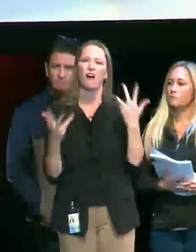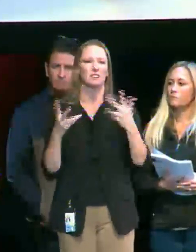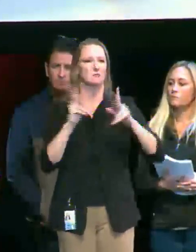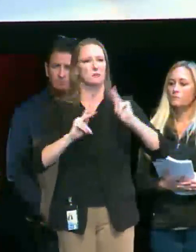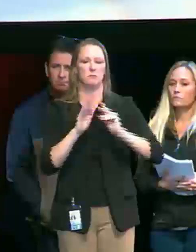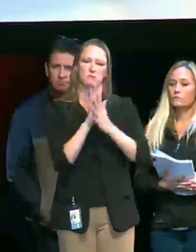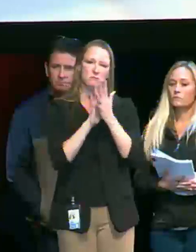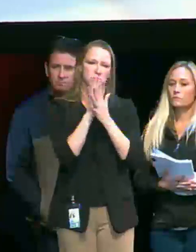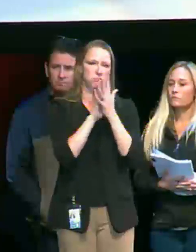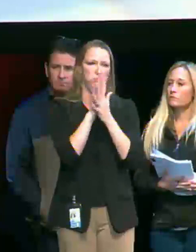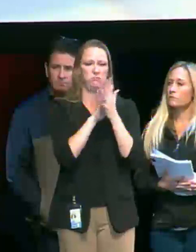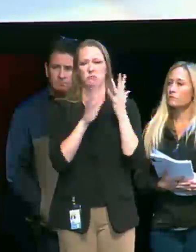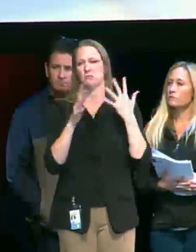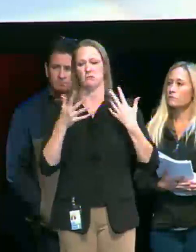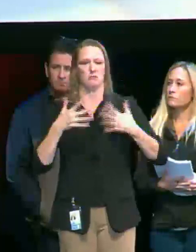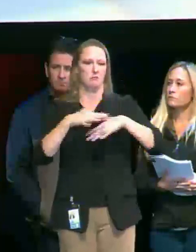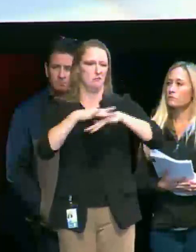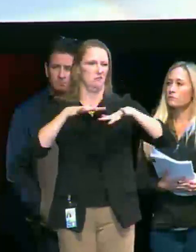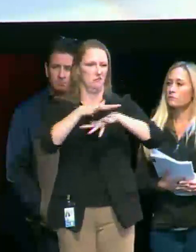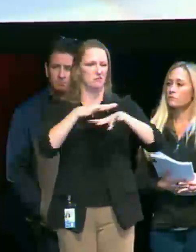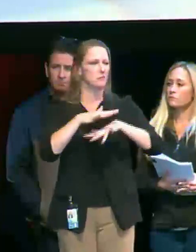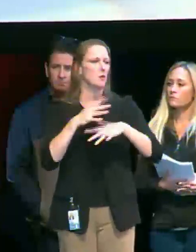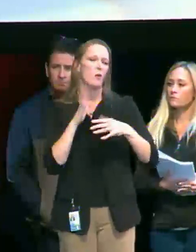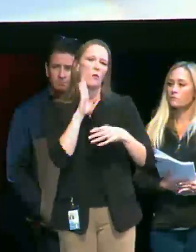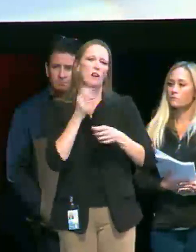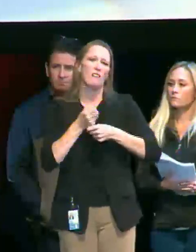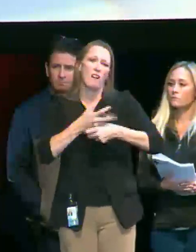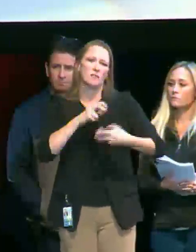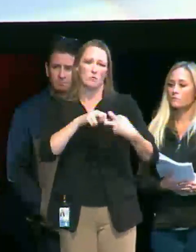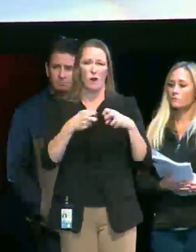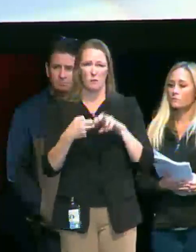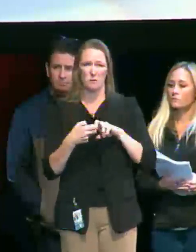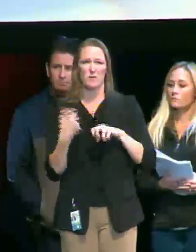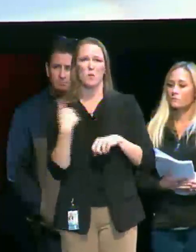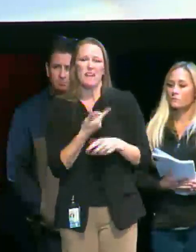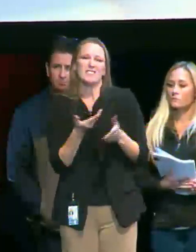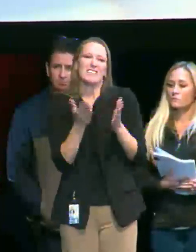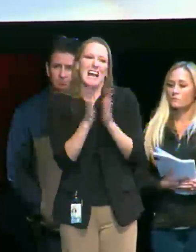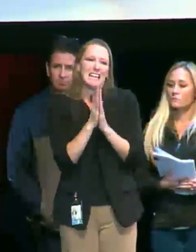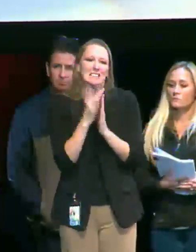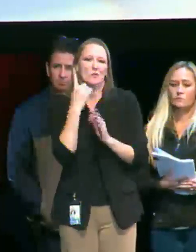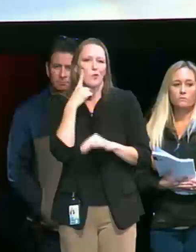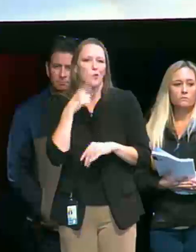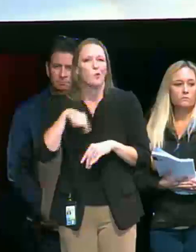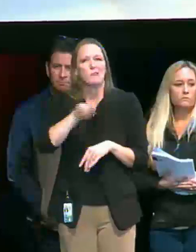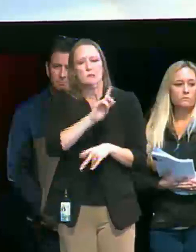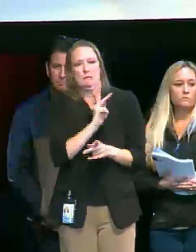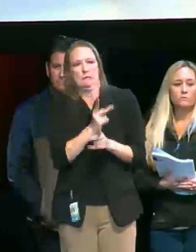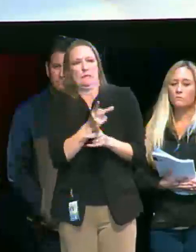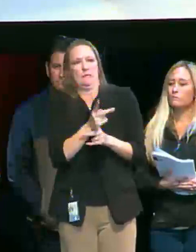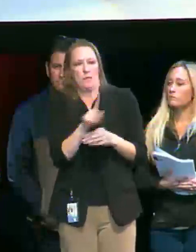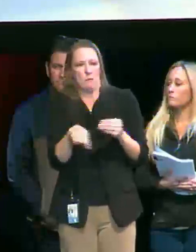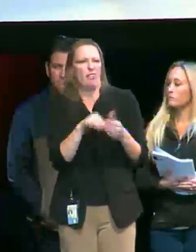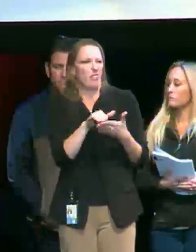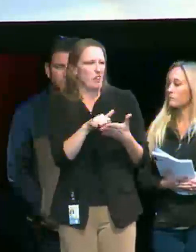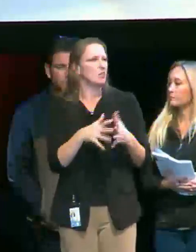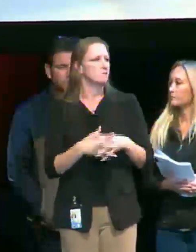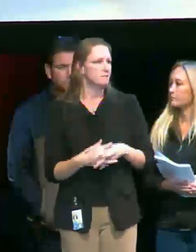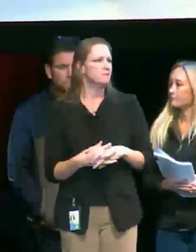create a lot of traffic problems. So we just ask for your diligence in attending to those requests. Thank